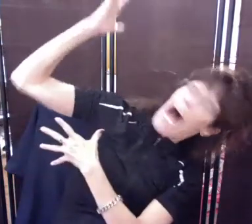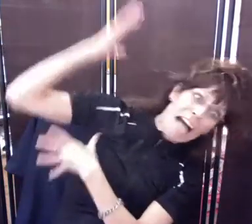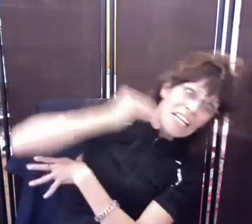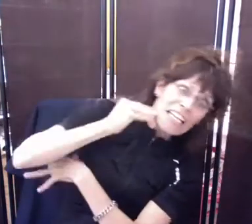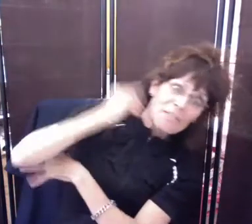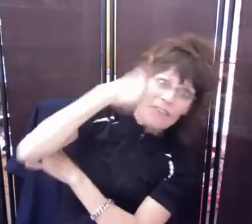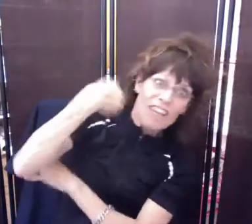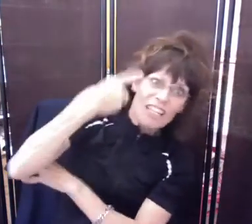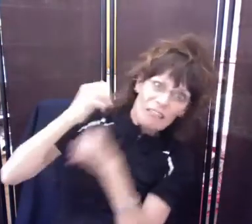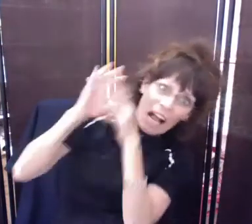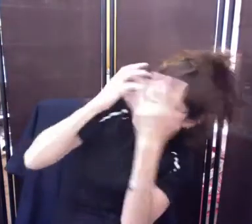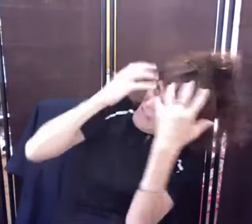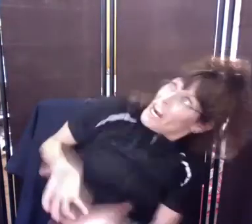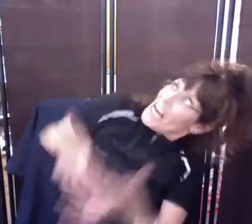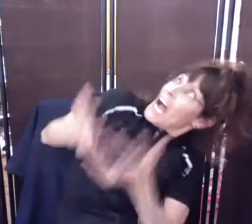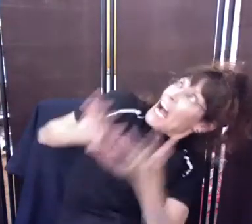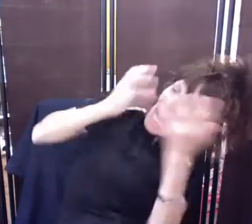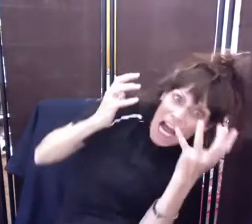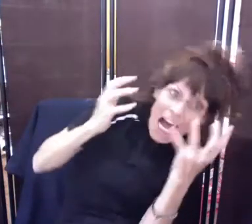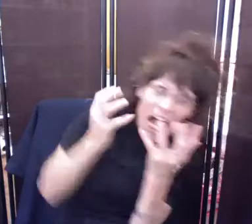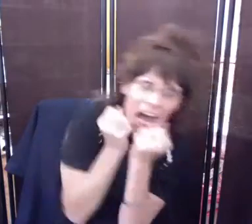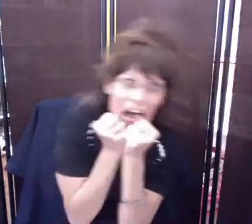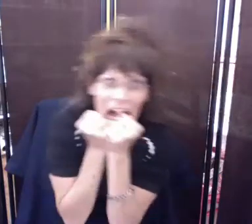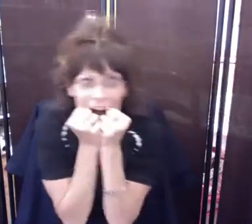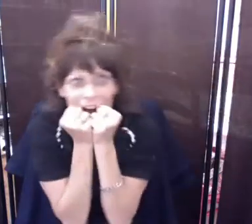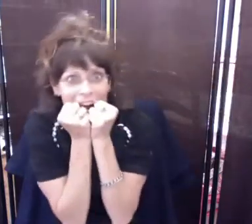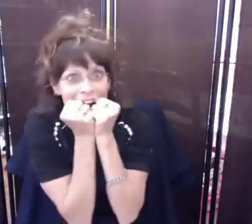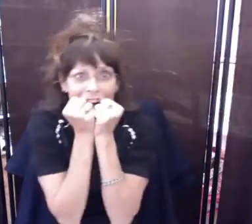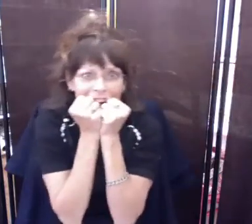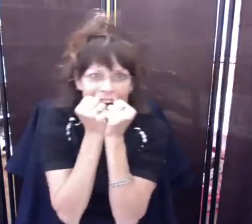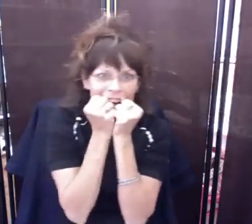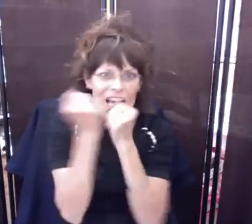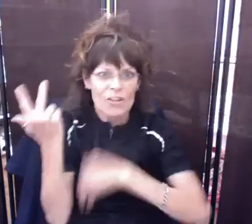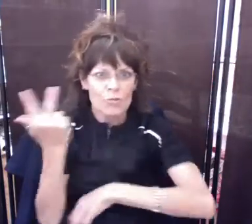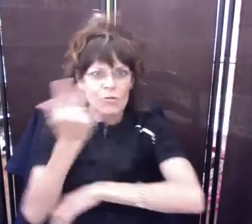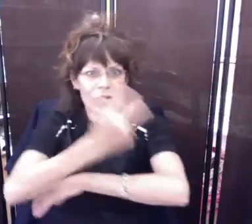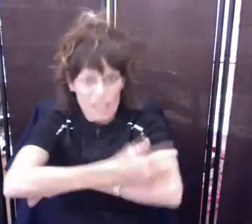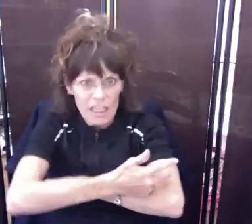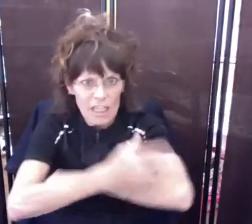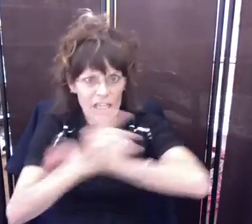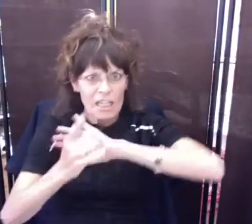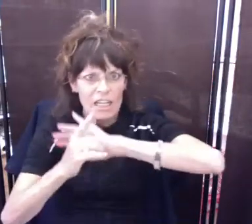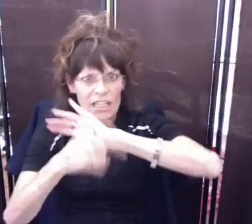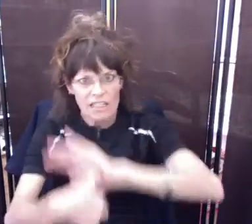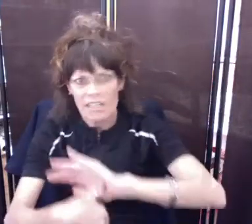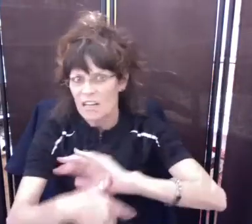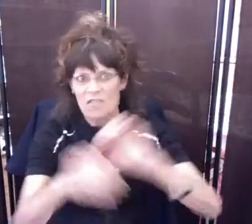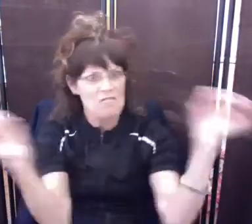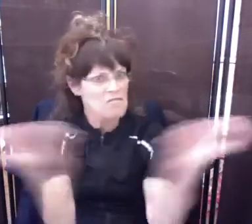just terrible DTs. And finally, with like 3 days of this, not a wink of sleep, I couldn't even keep